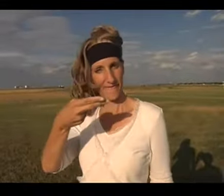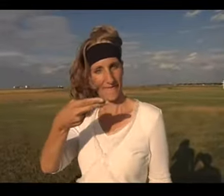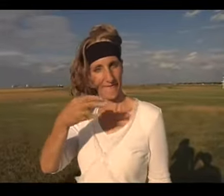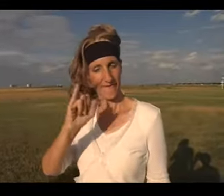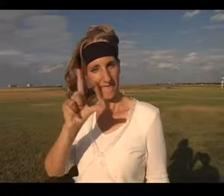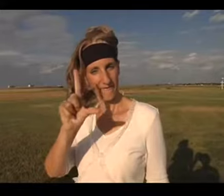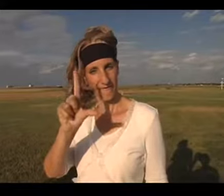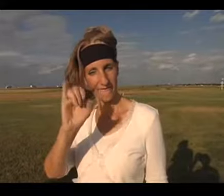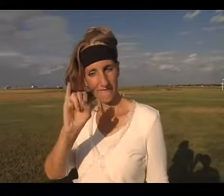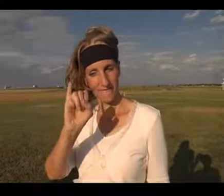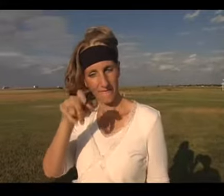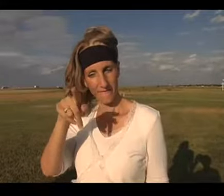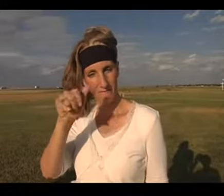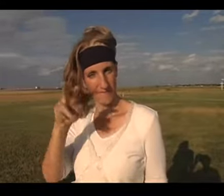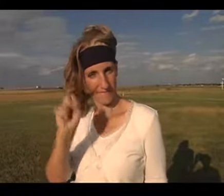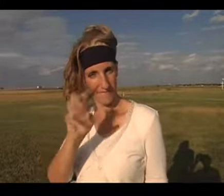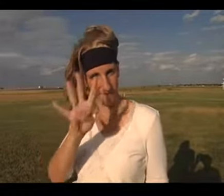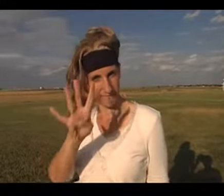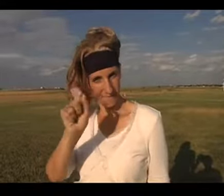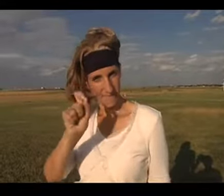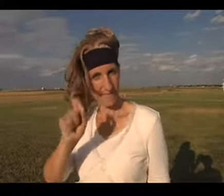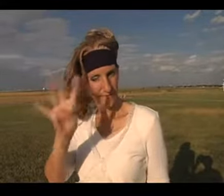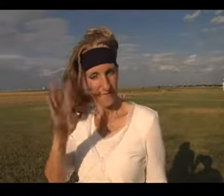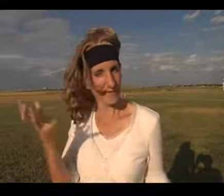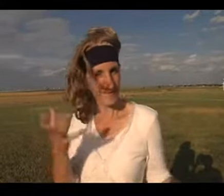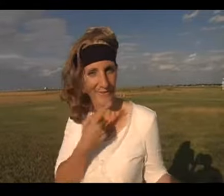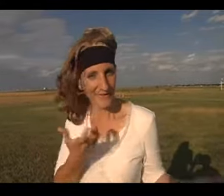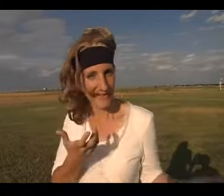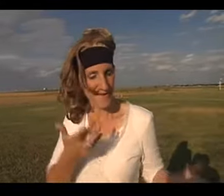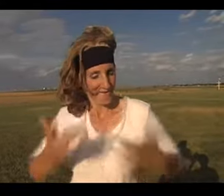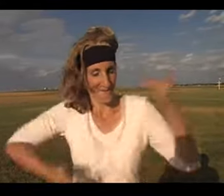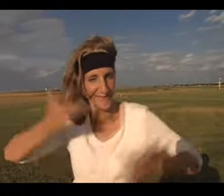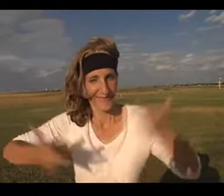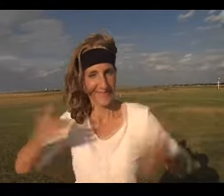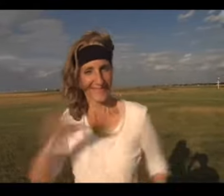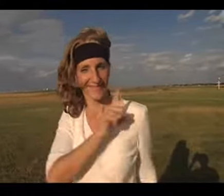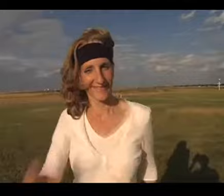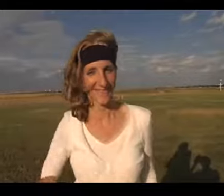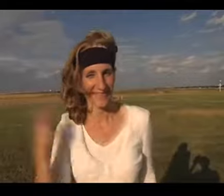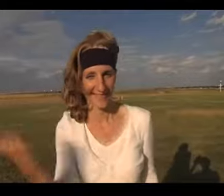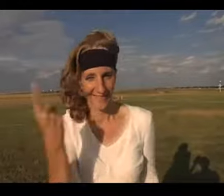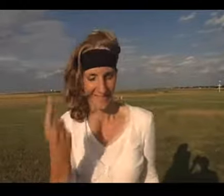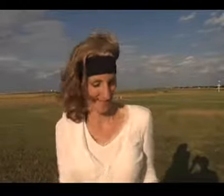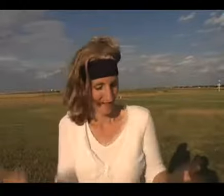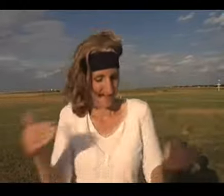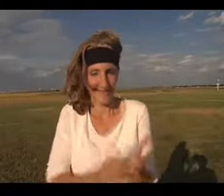in Philippians chapter 4, verse 4, what does it say? It says, rejoice in the Lord always. And again, I